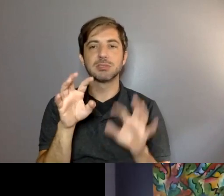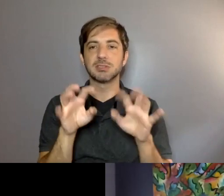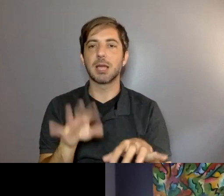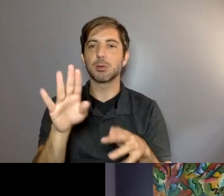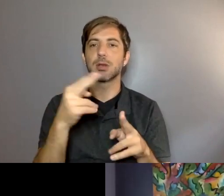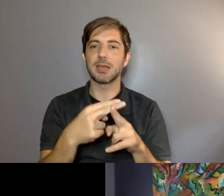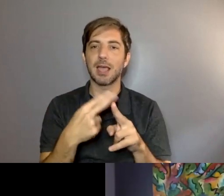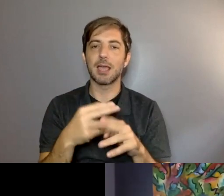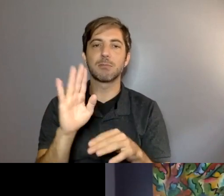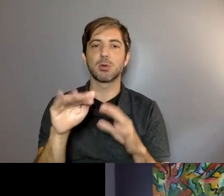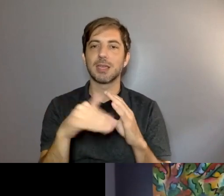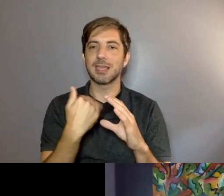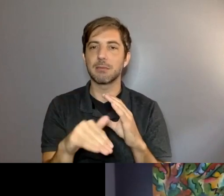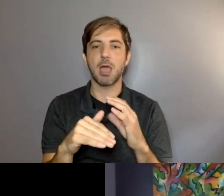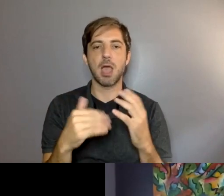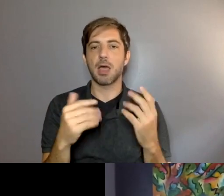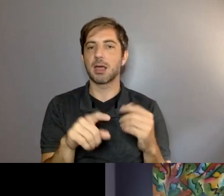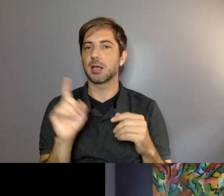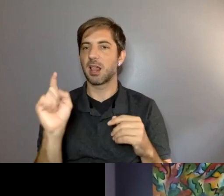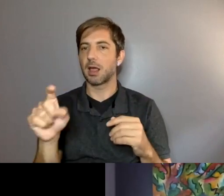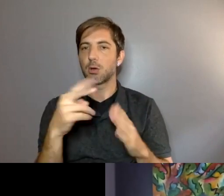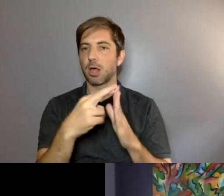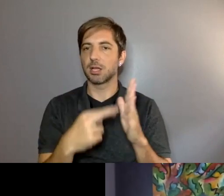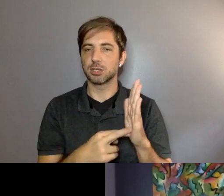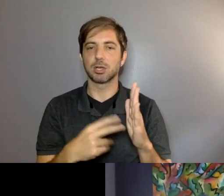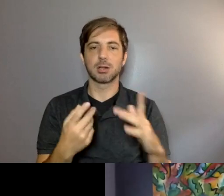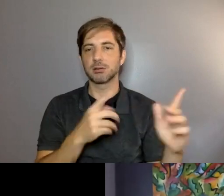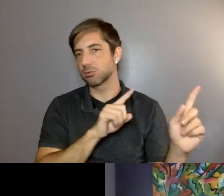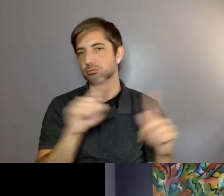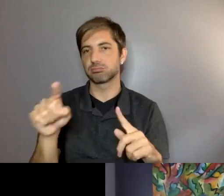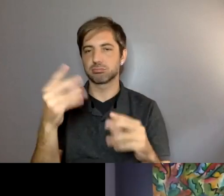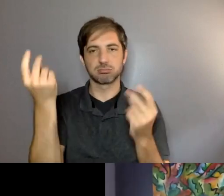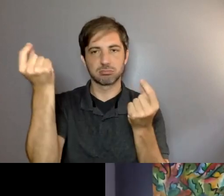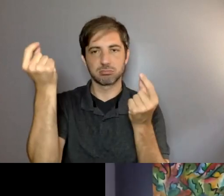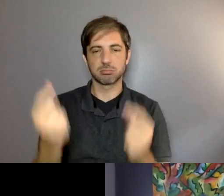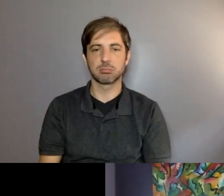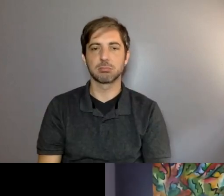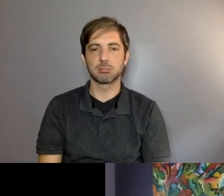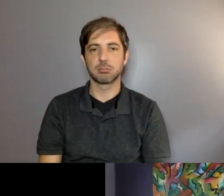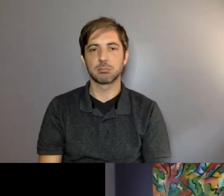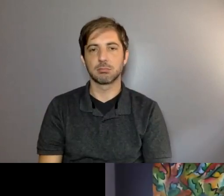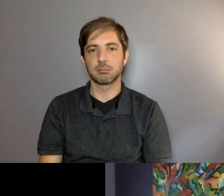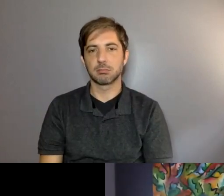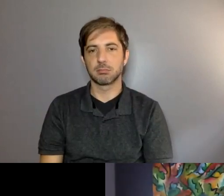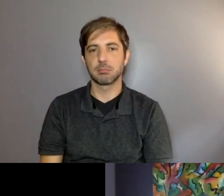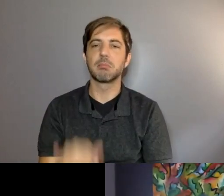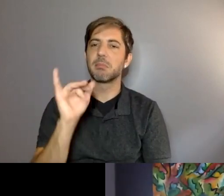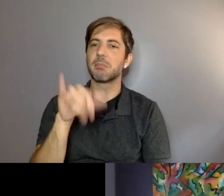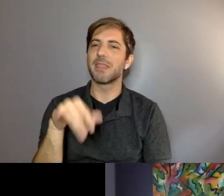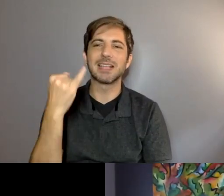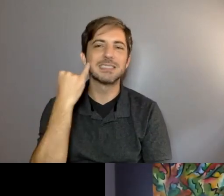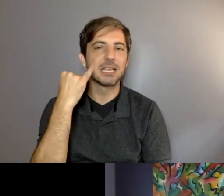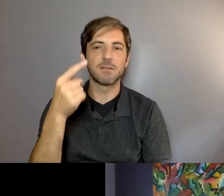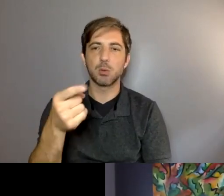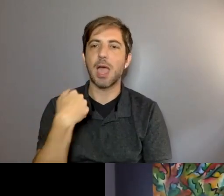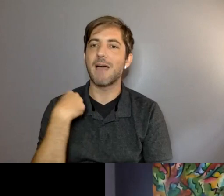and you can just click register, and it takes you right to it, I believe. But that's only if you have questions about